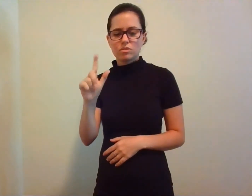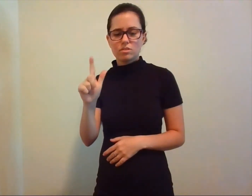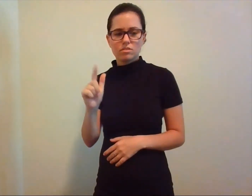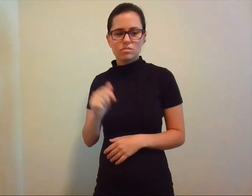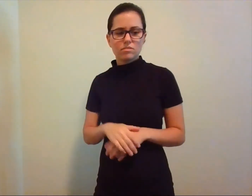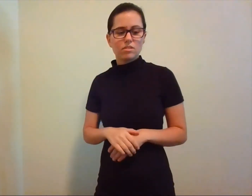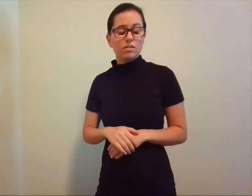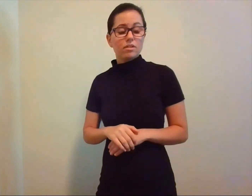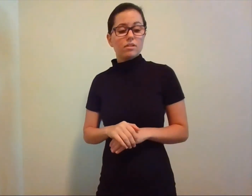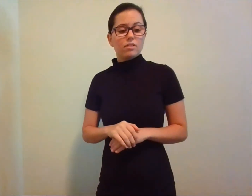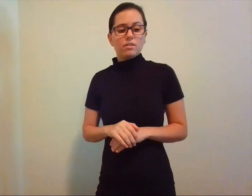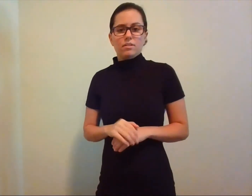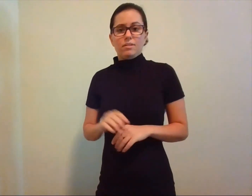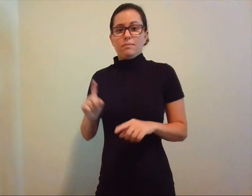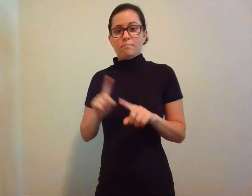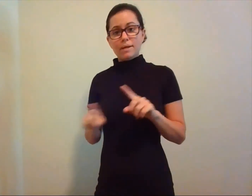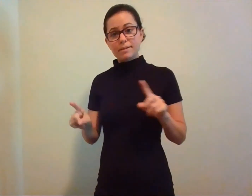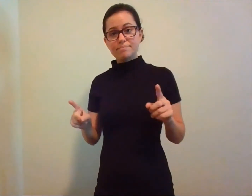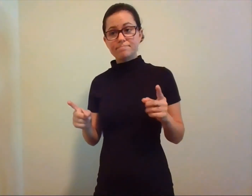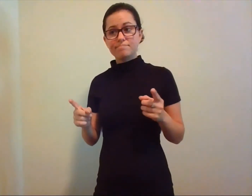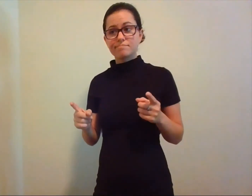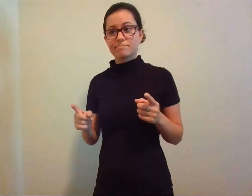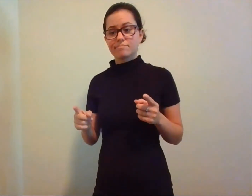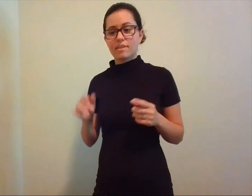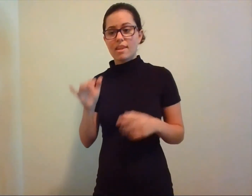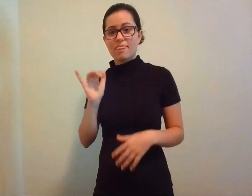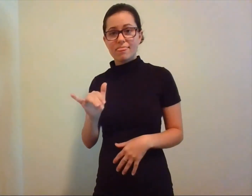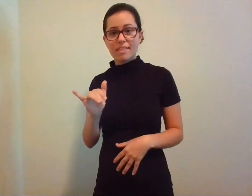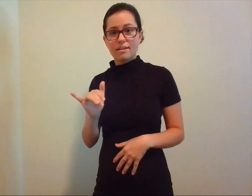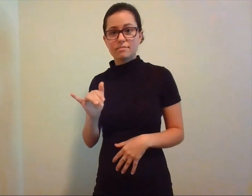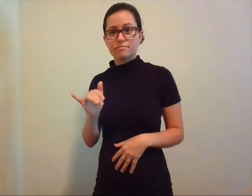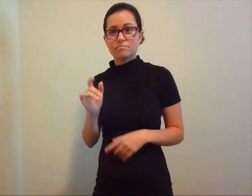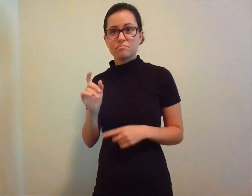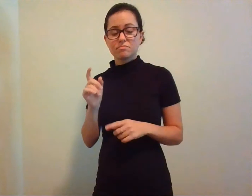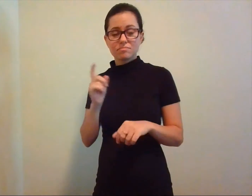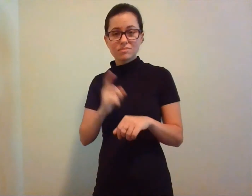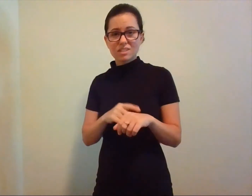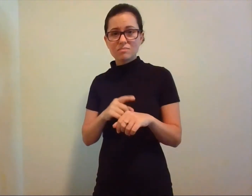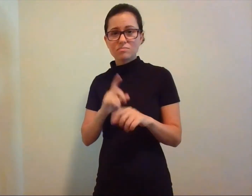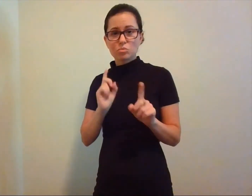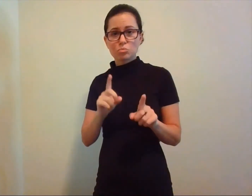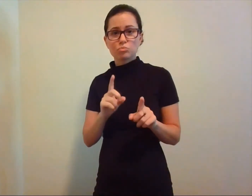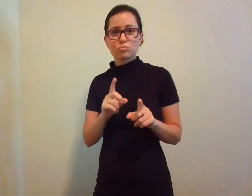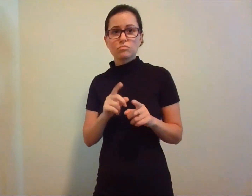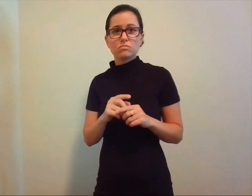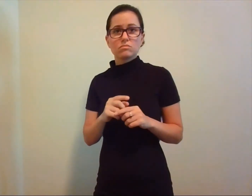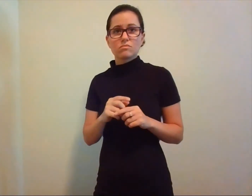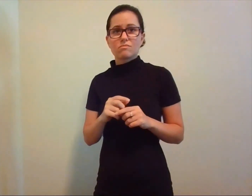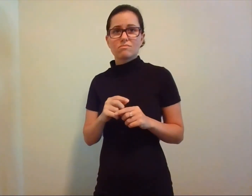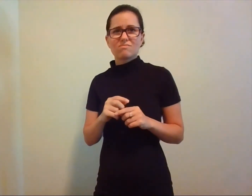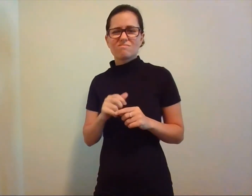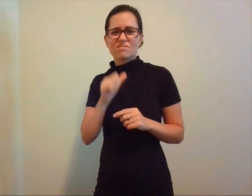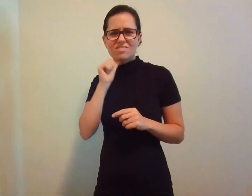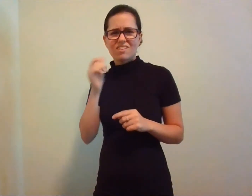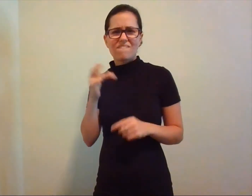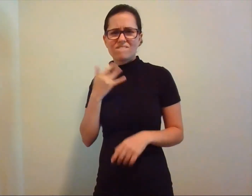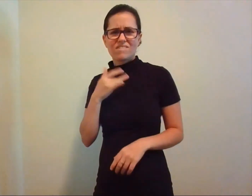environment. But then in the moment, and so then it was like, so why is it that if you sense this as a slightly sensual environment,